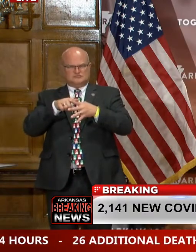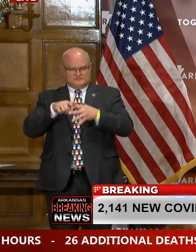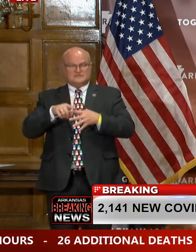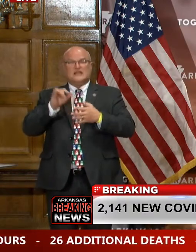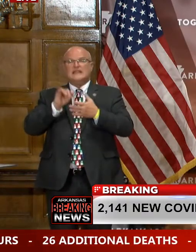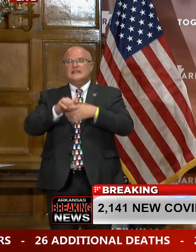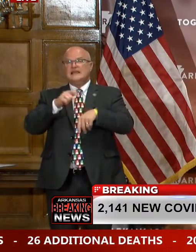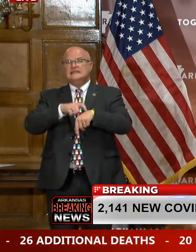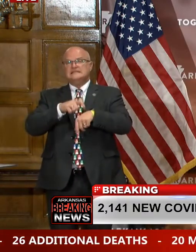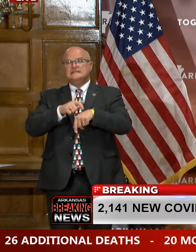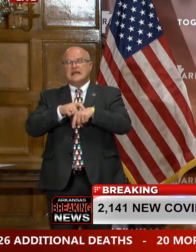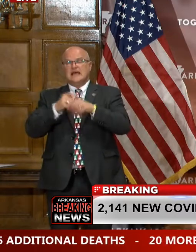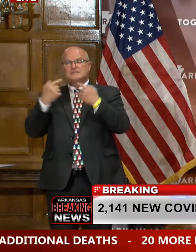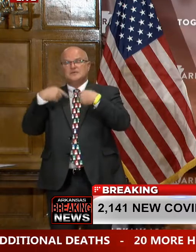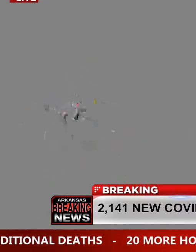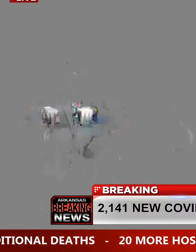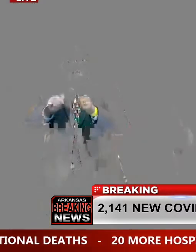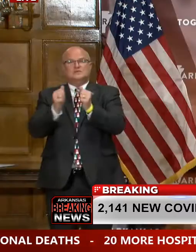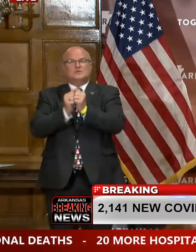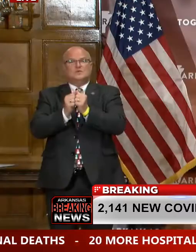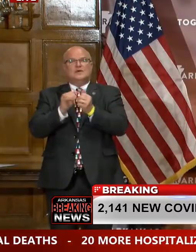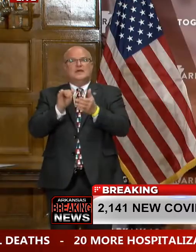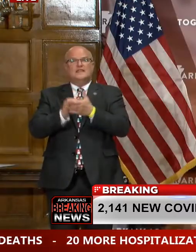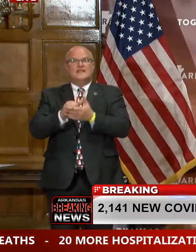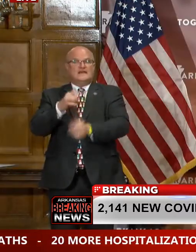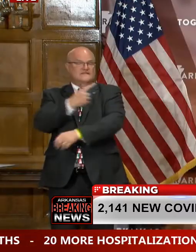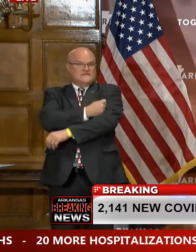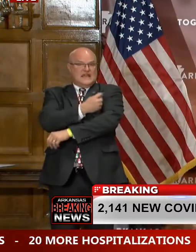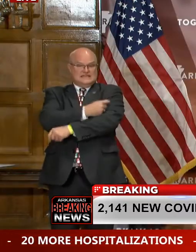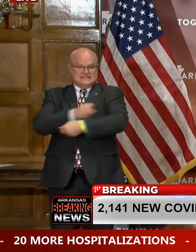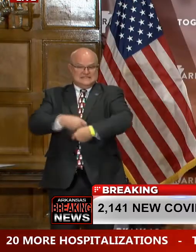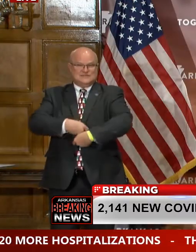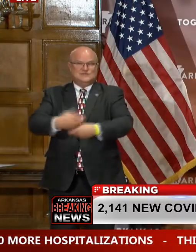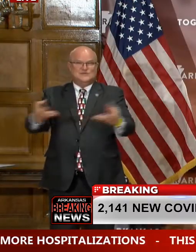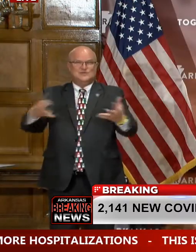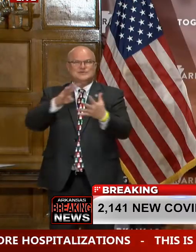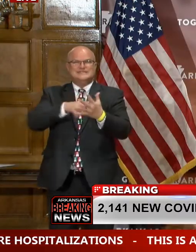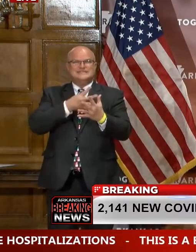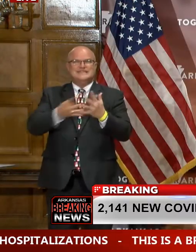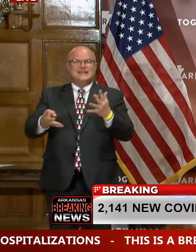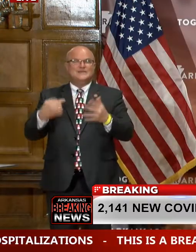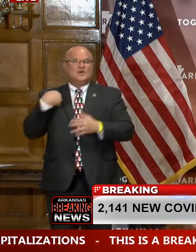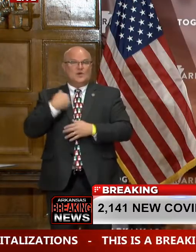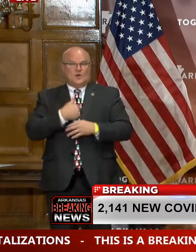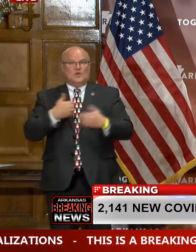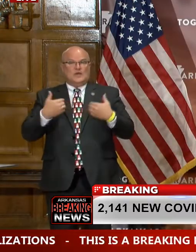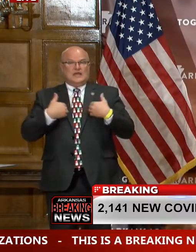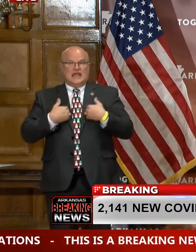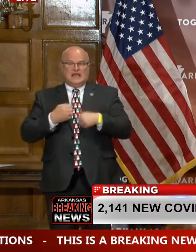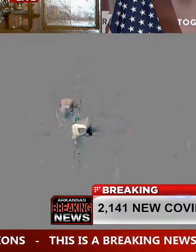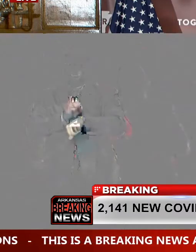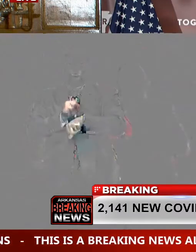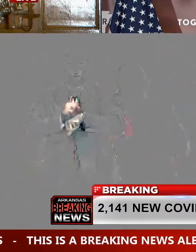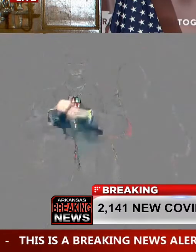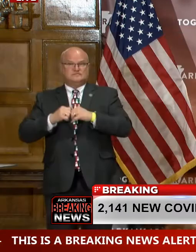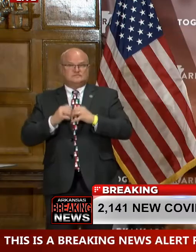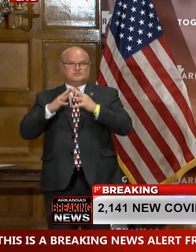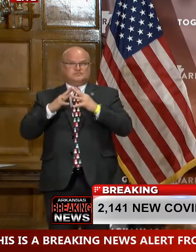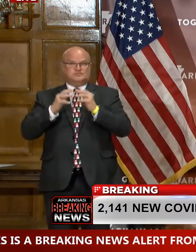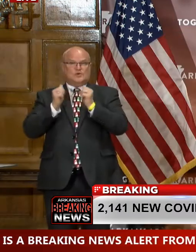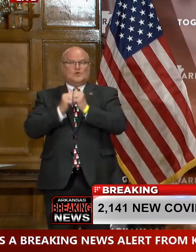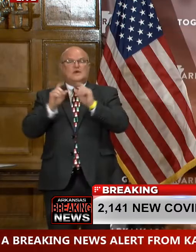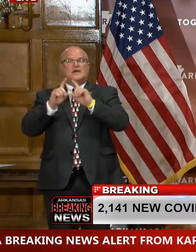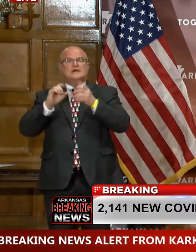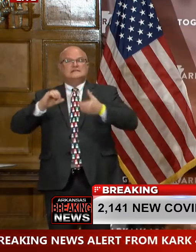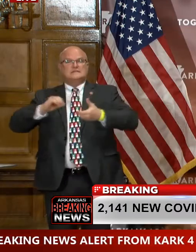period also coincides with the vaccine distribution schedule, which we have worked to implement with our